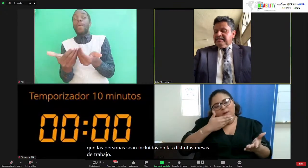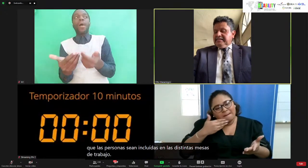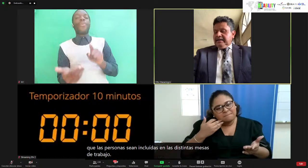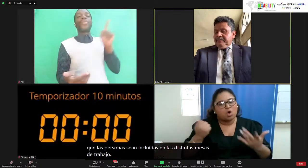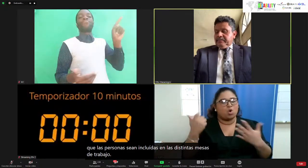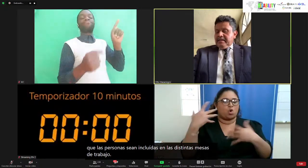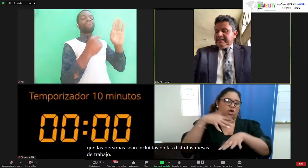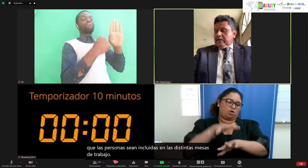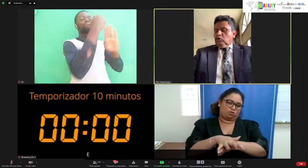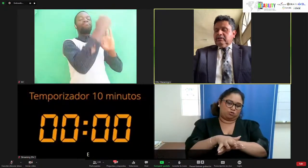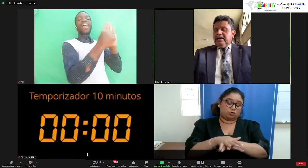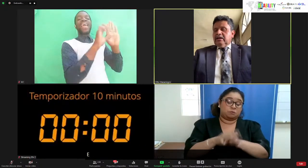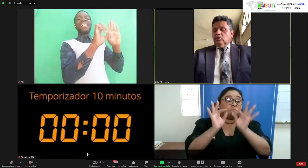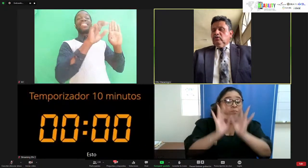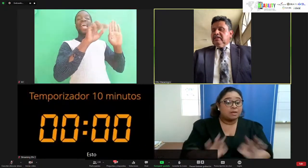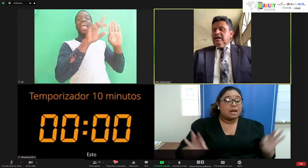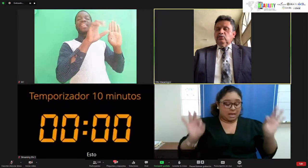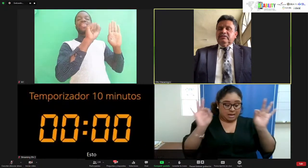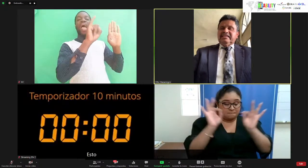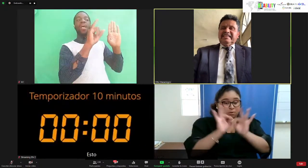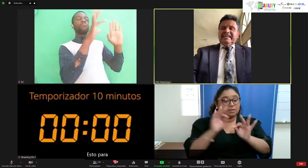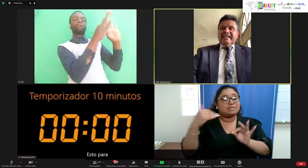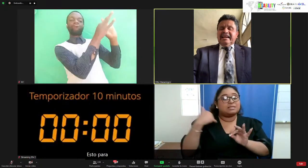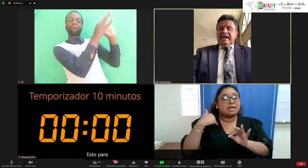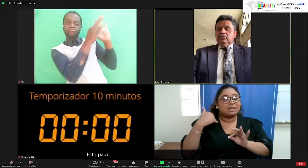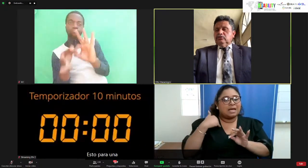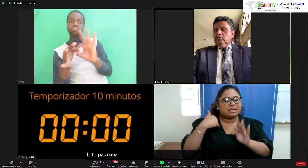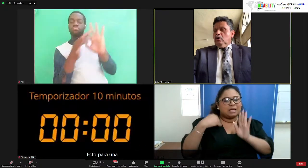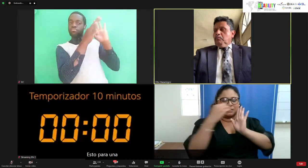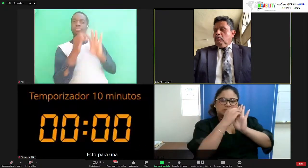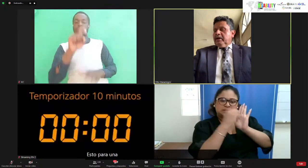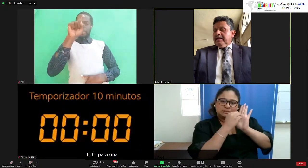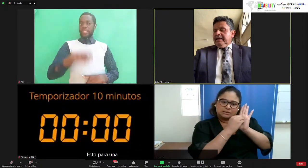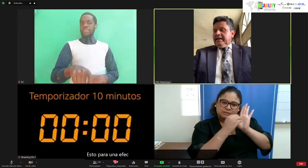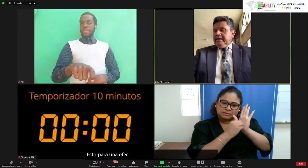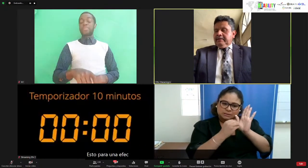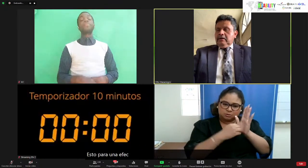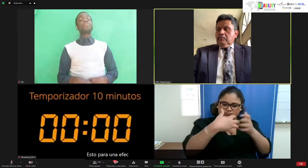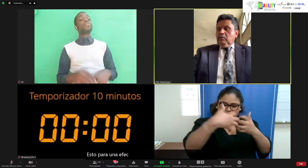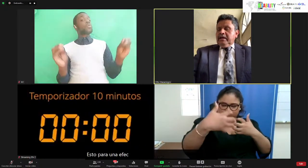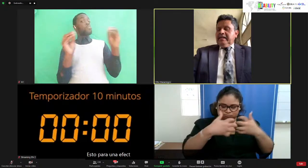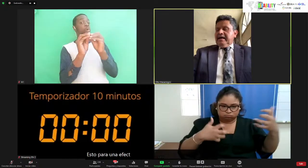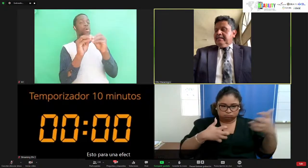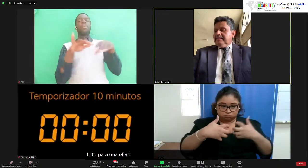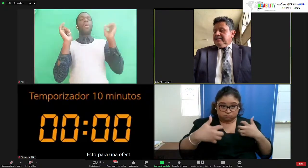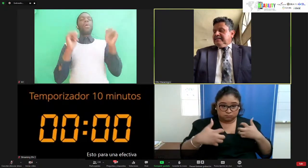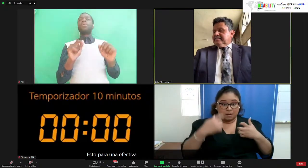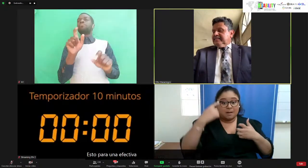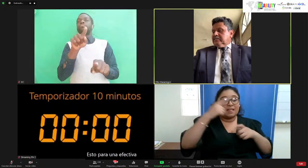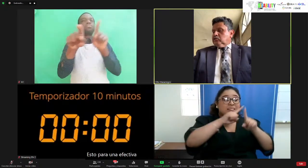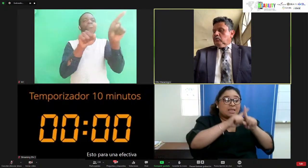inclusion the importance of having disaggregated data